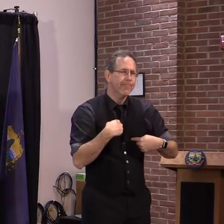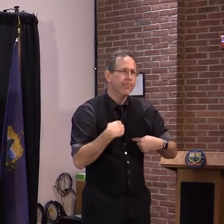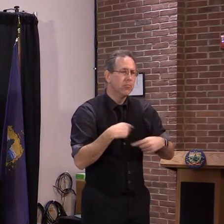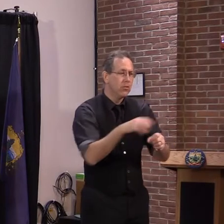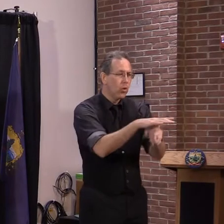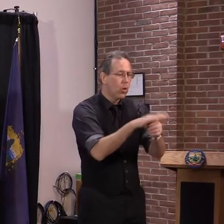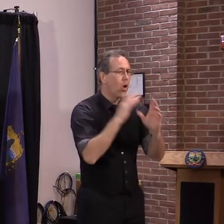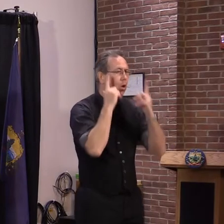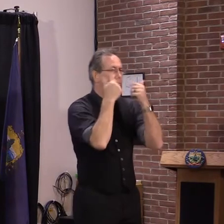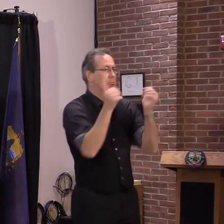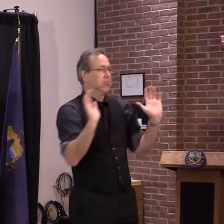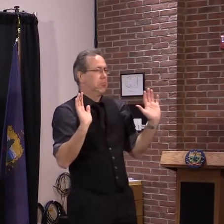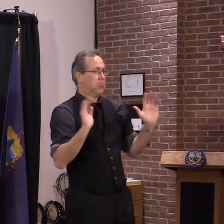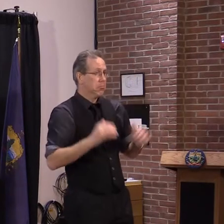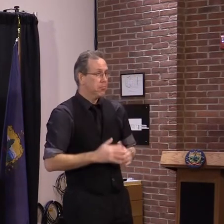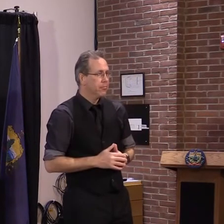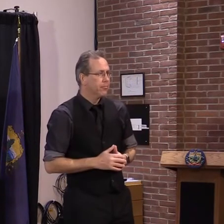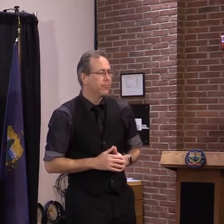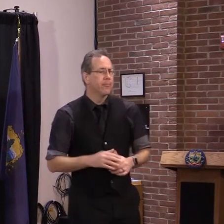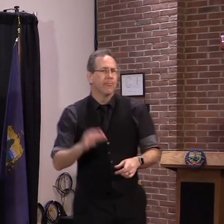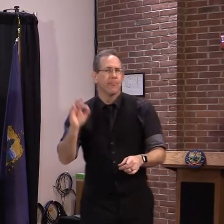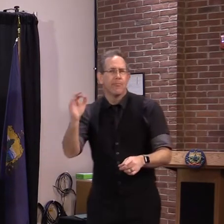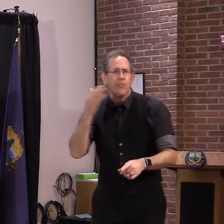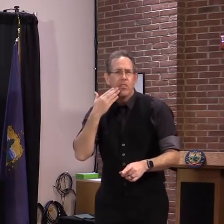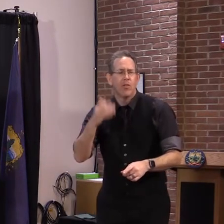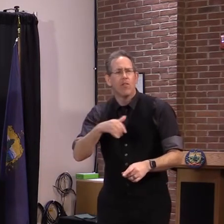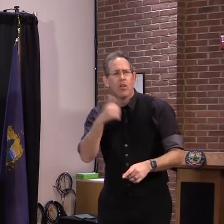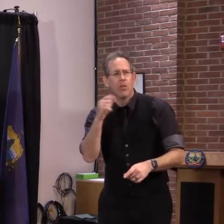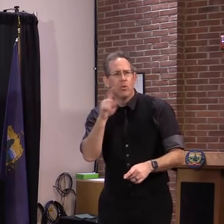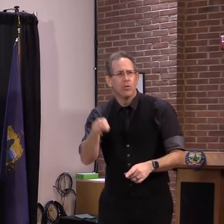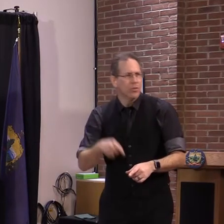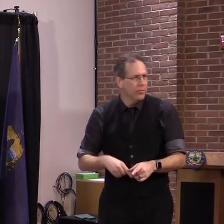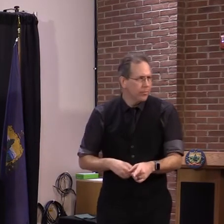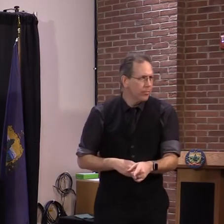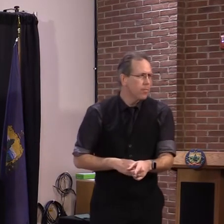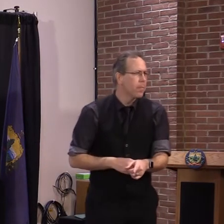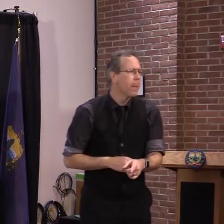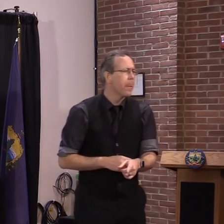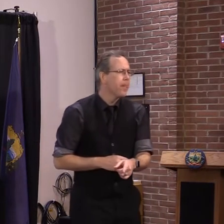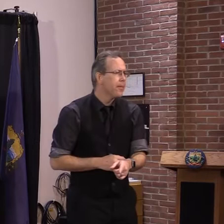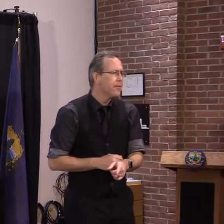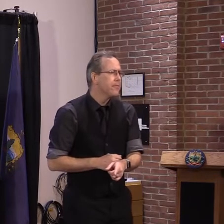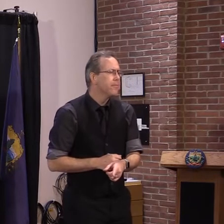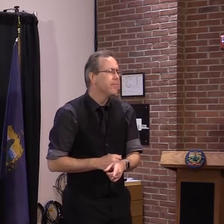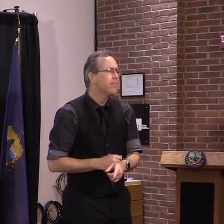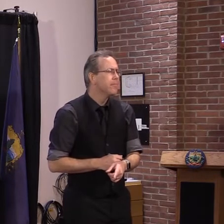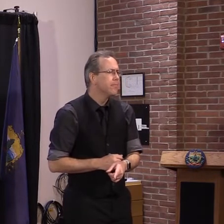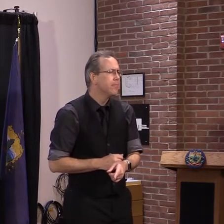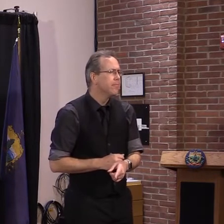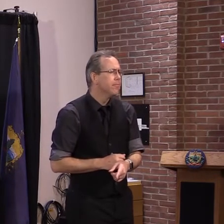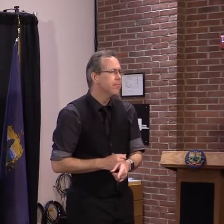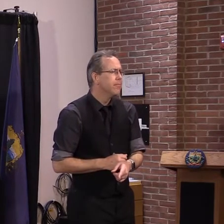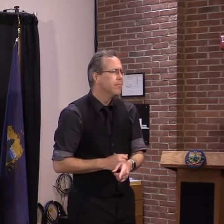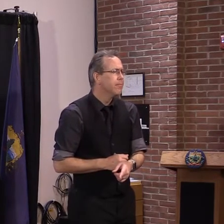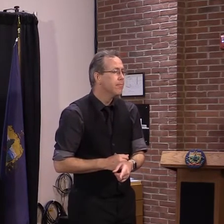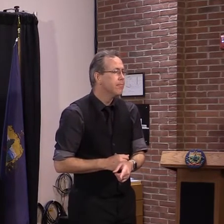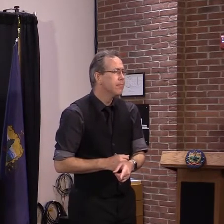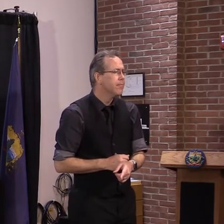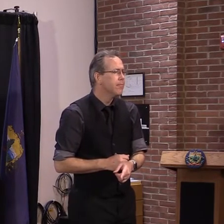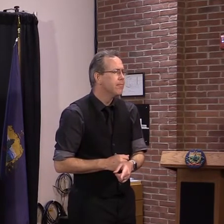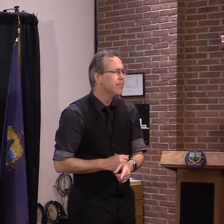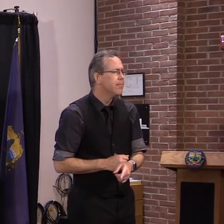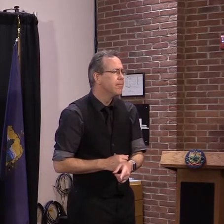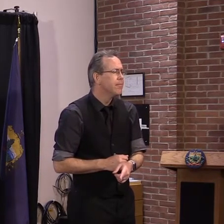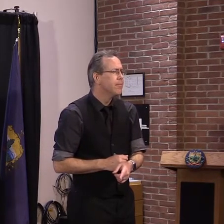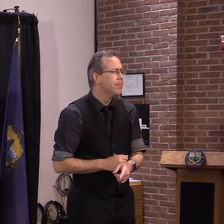Mm-hmm. Thank you. Is it ever appropriate for a vaccine under emergency use authorization to